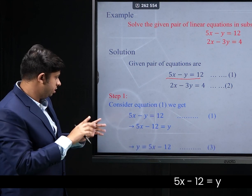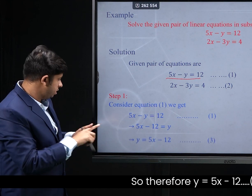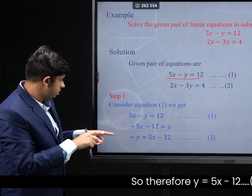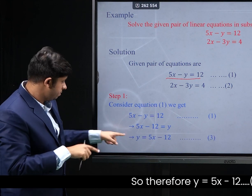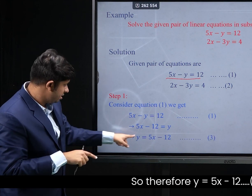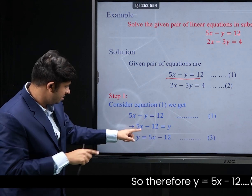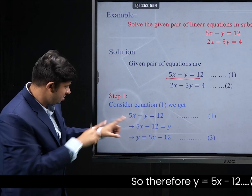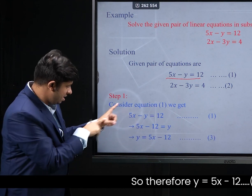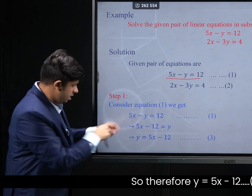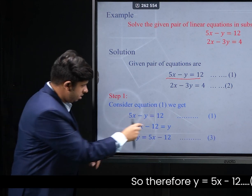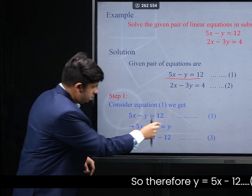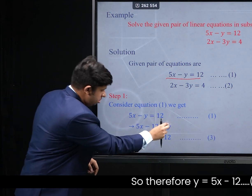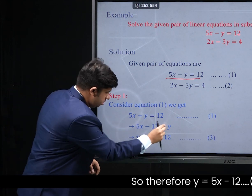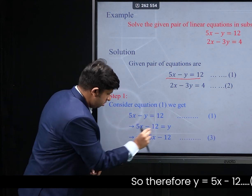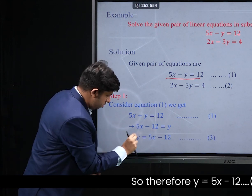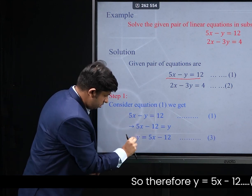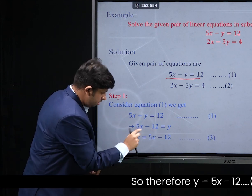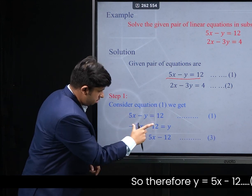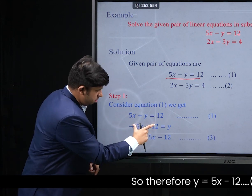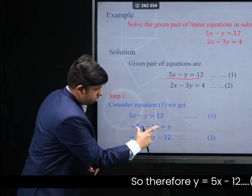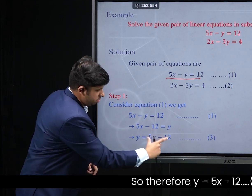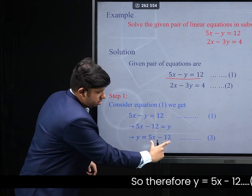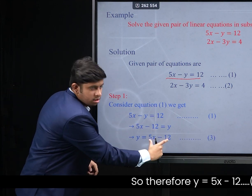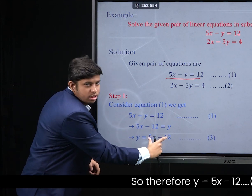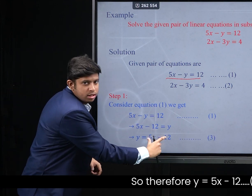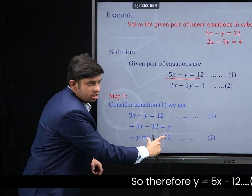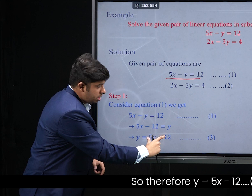So, therefore, y is equal to 5x minus 12